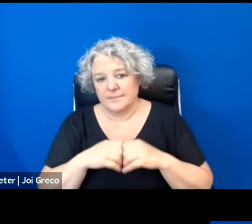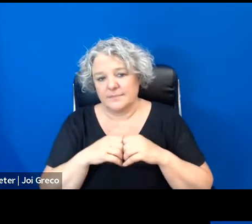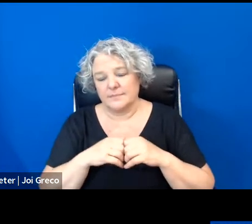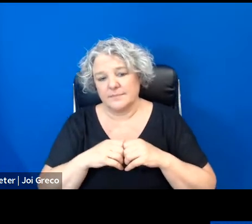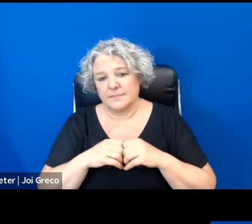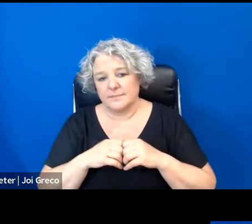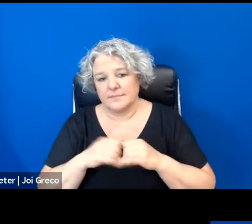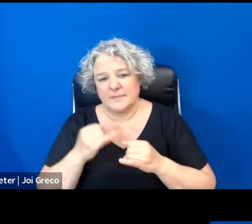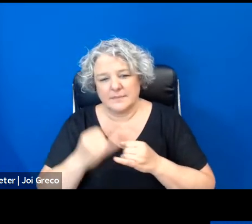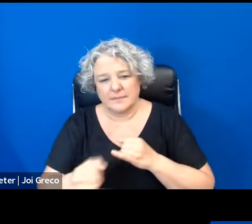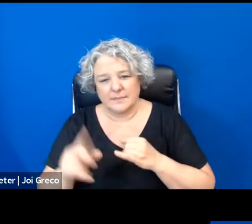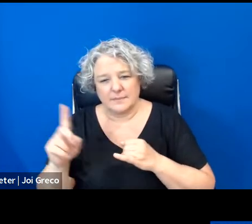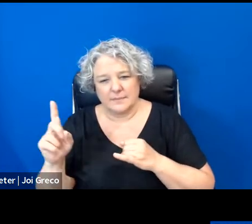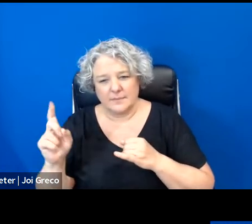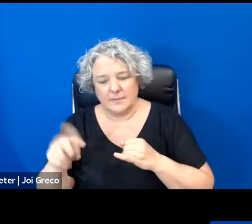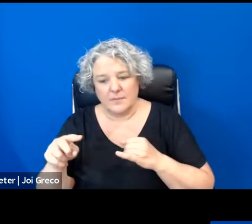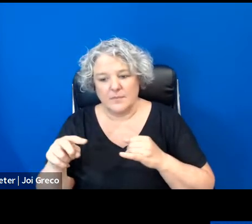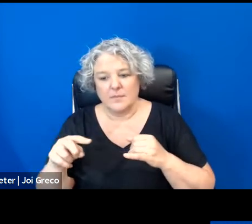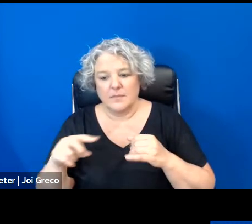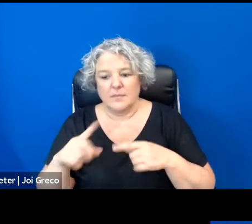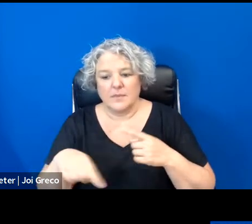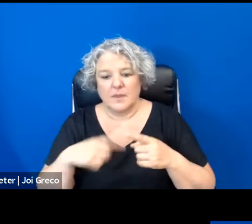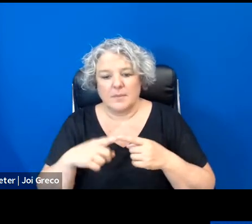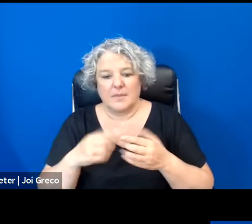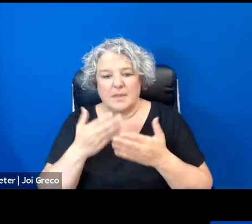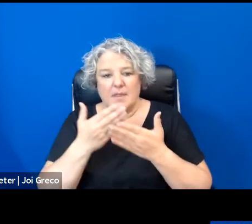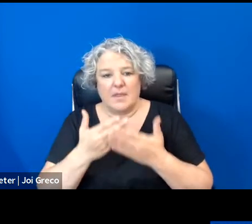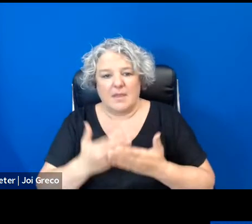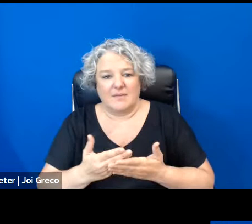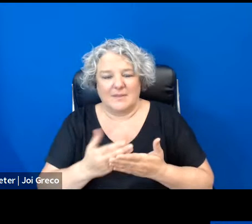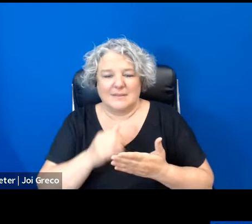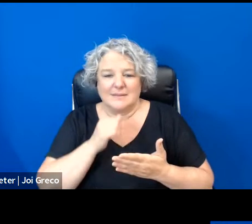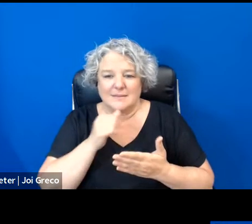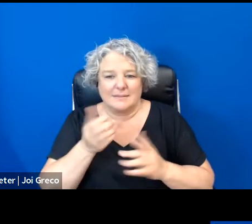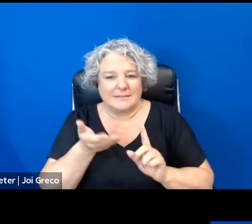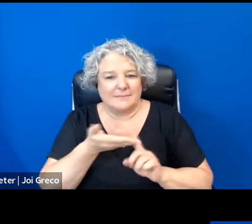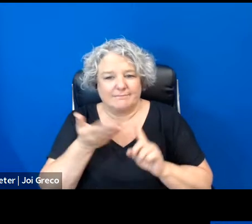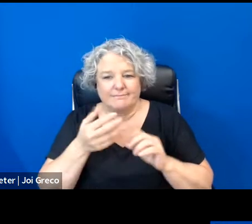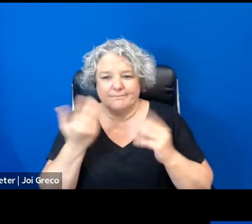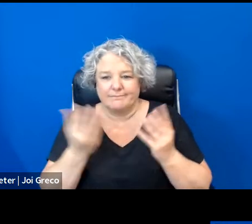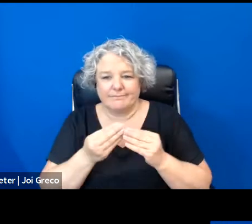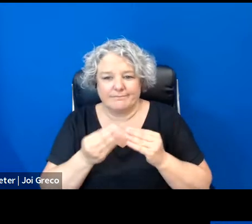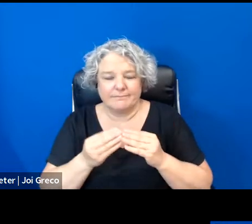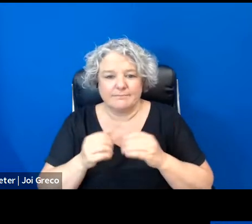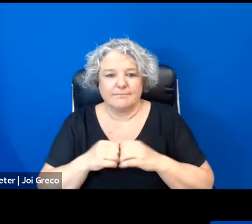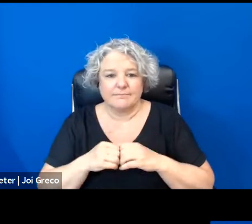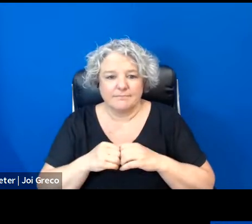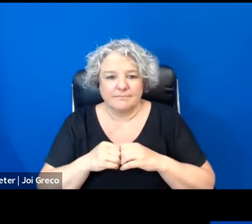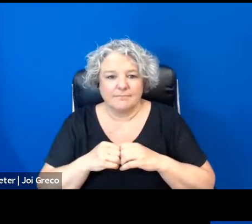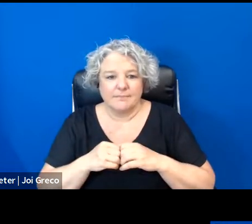The last question about evidence not being very convincing anymore.